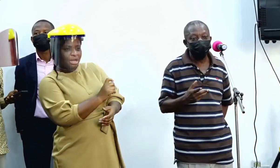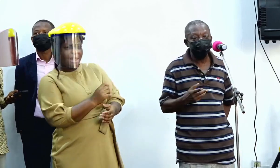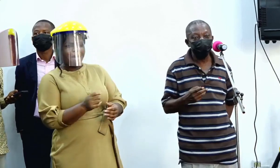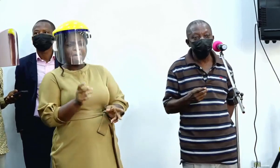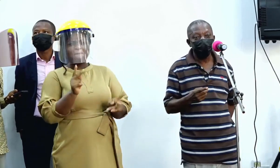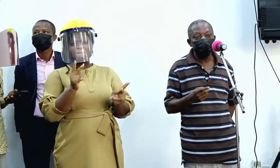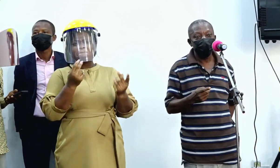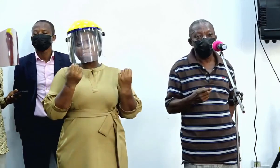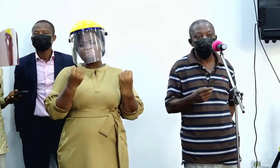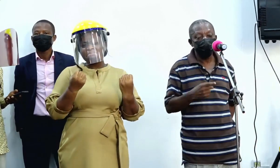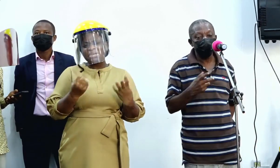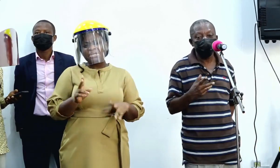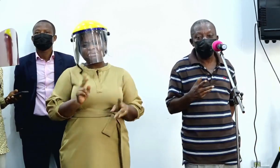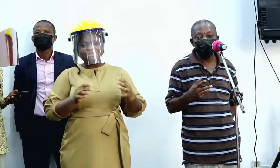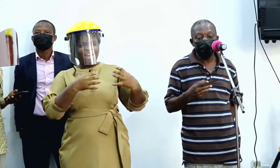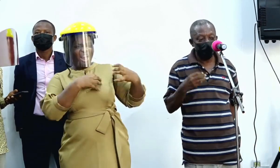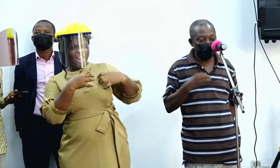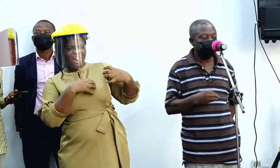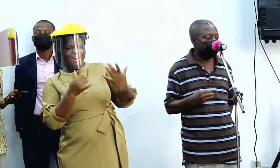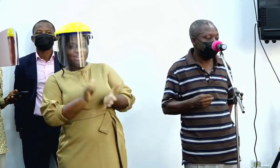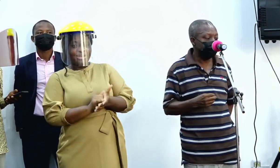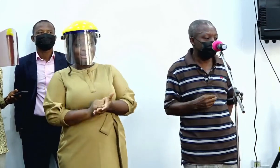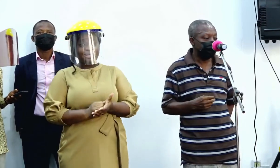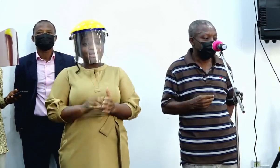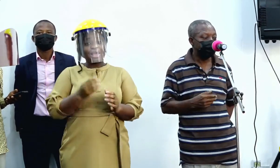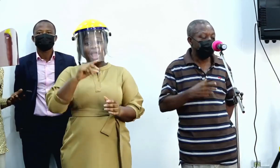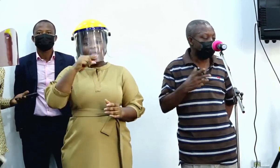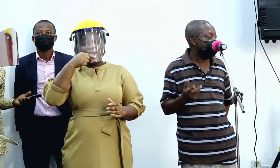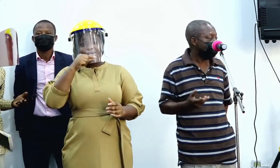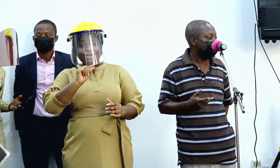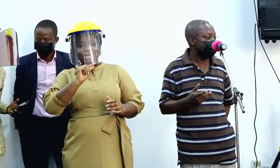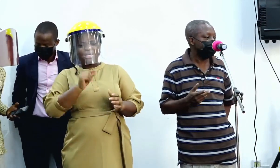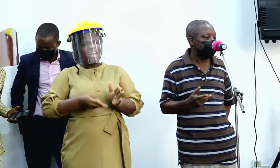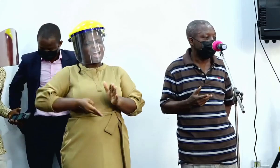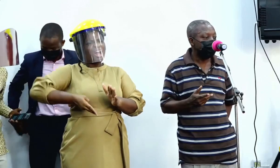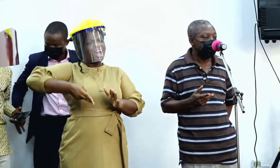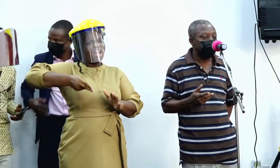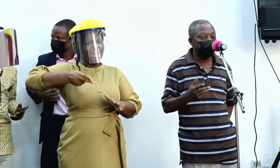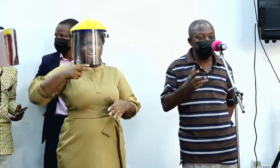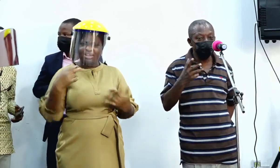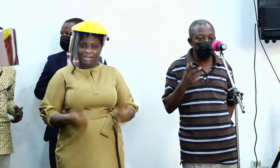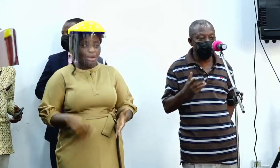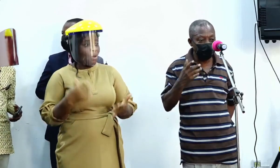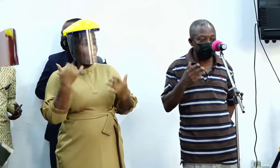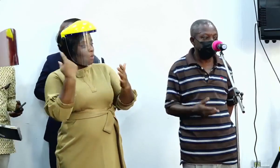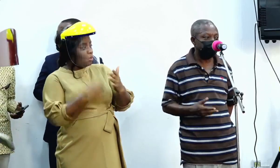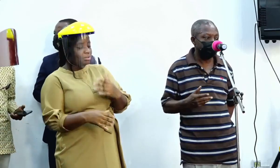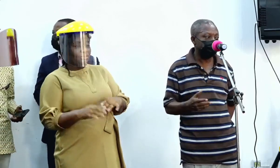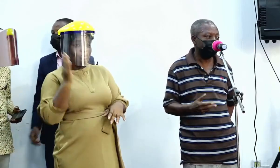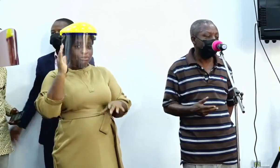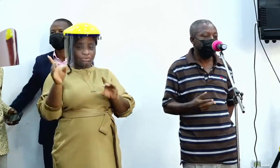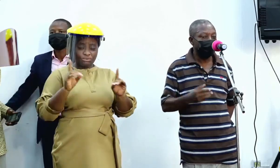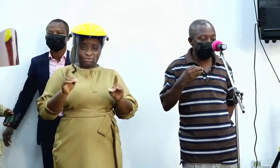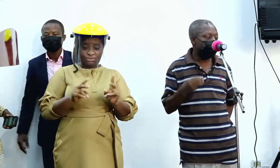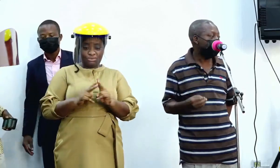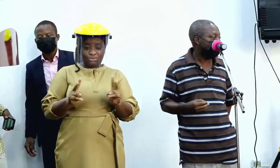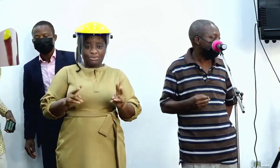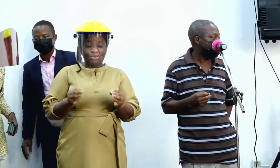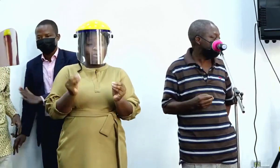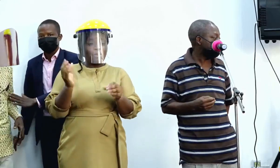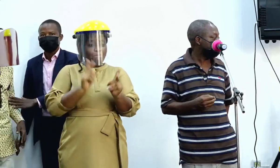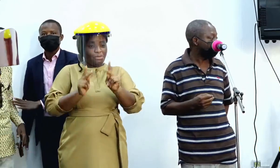general complaint that the cost of chocolate is a bit on the higher side. So what are you going to do to beat the price down so that a lot more